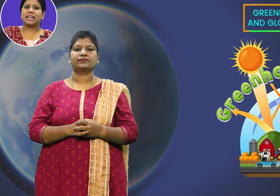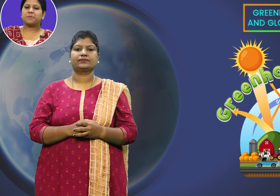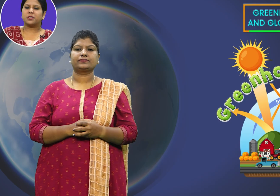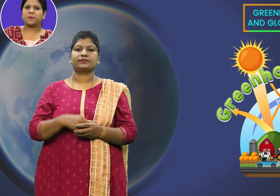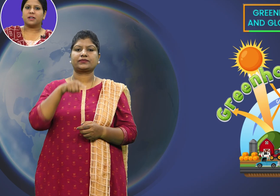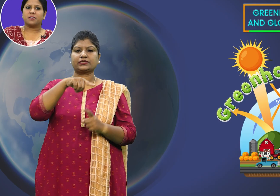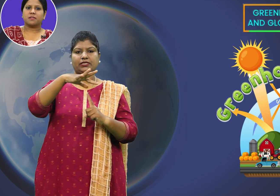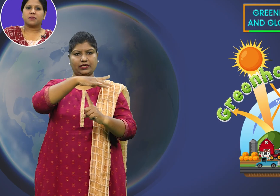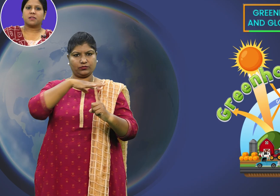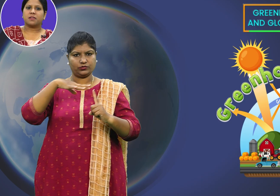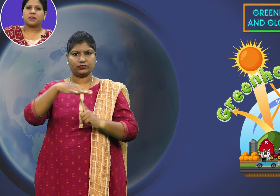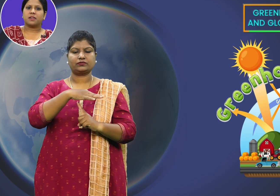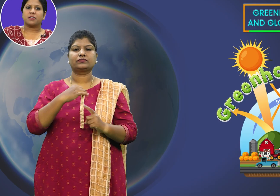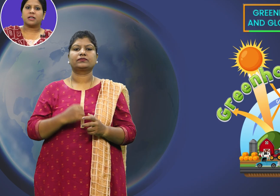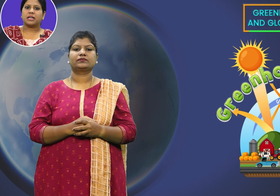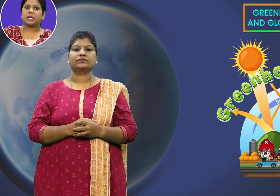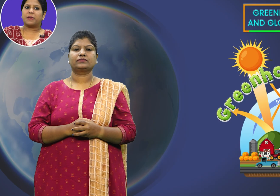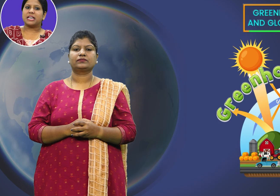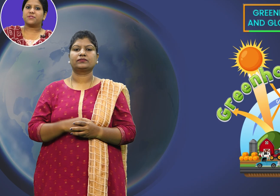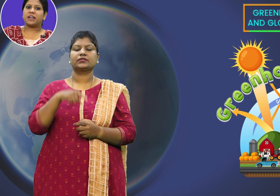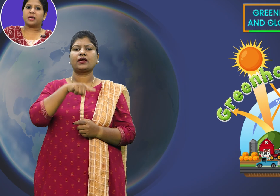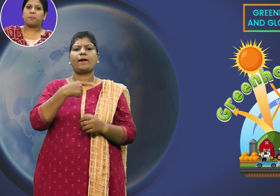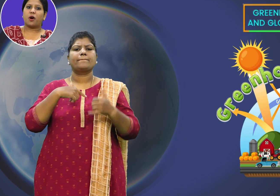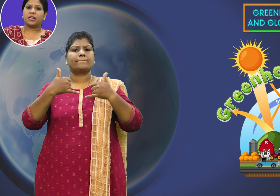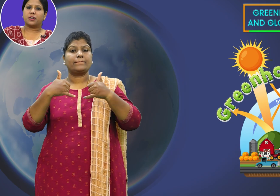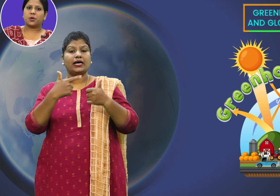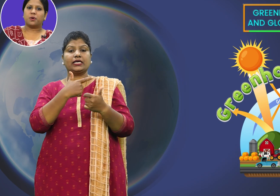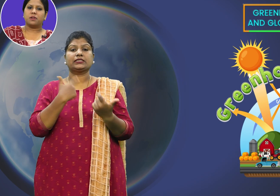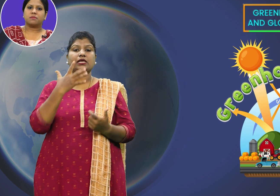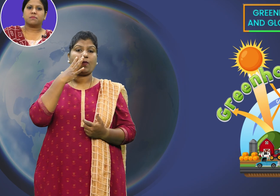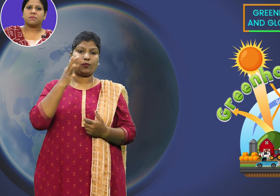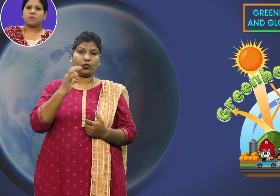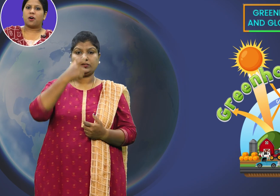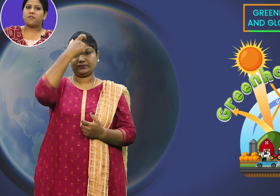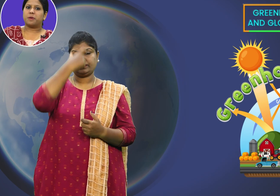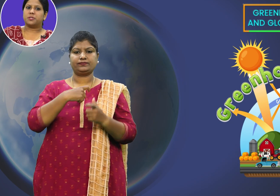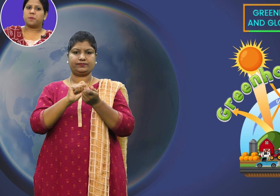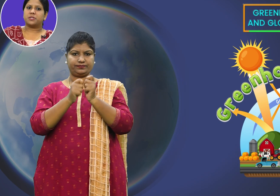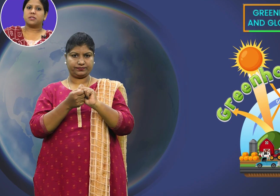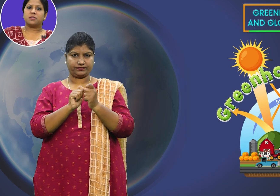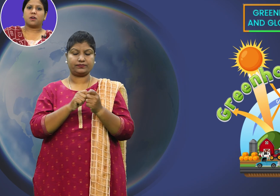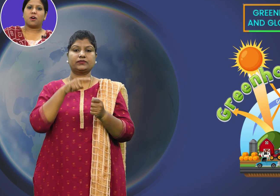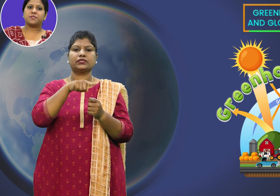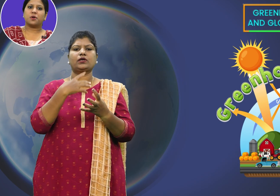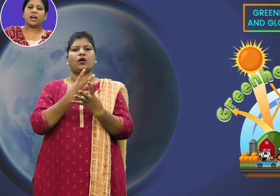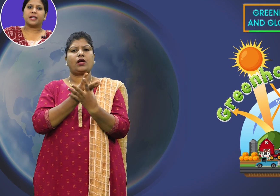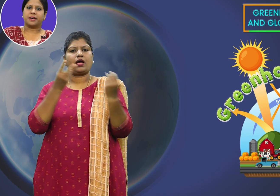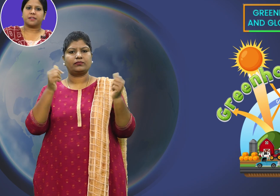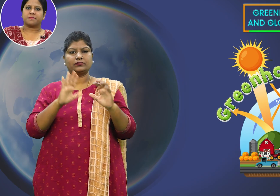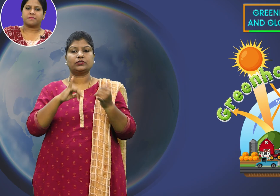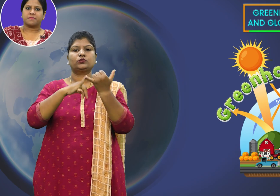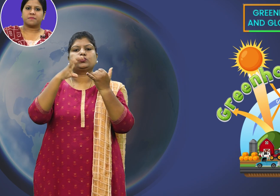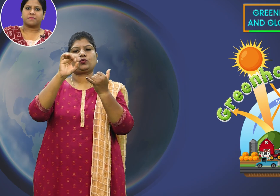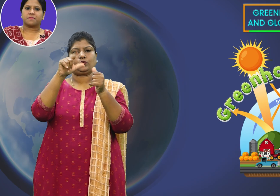in the atmosphere, it plays very important role of absorption of solar